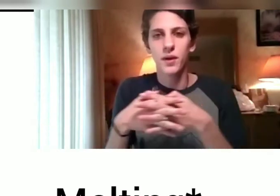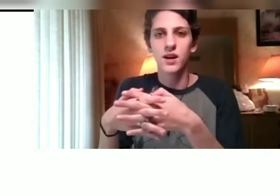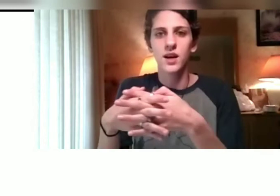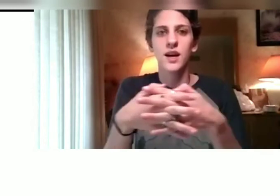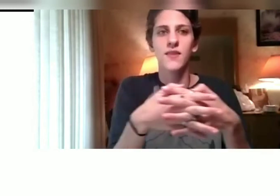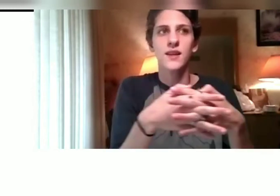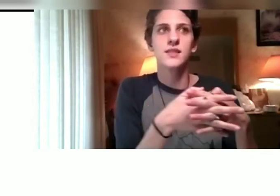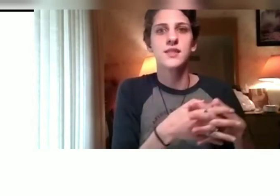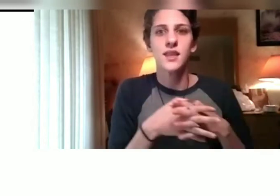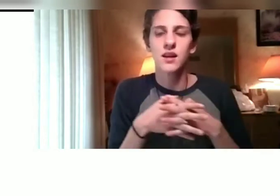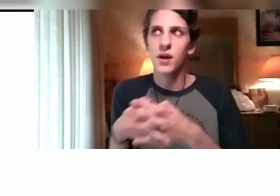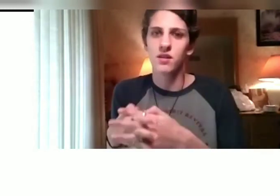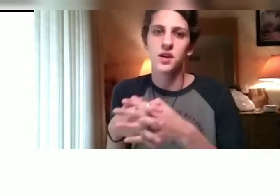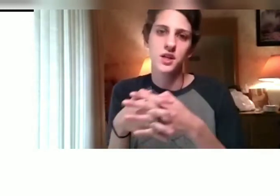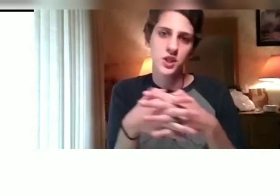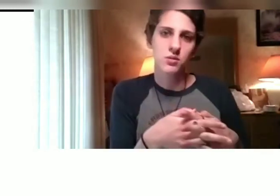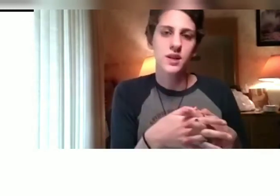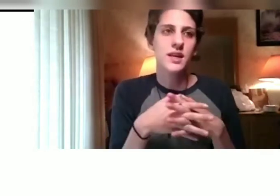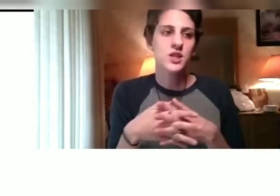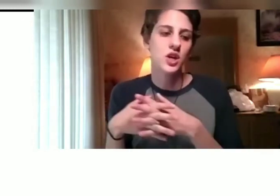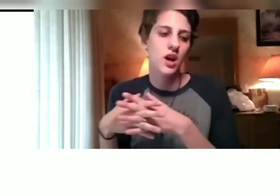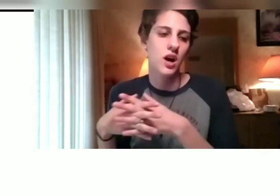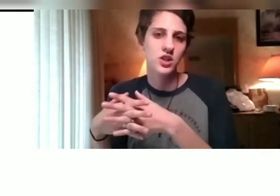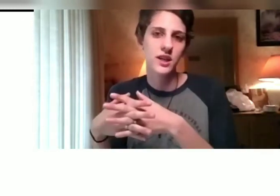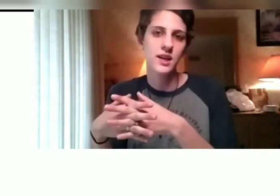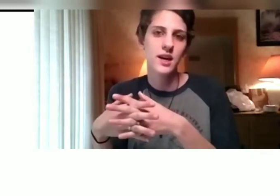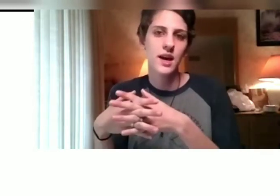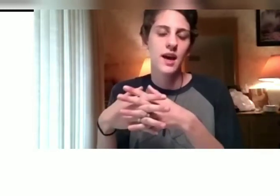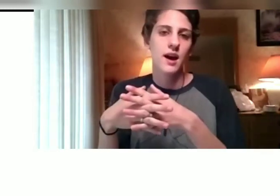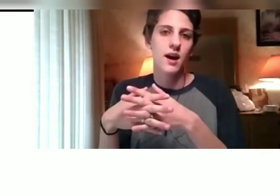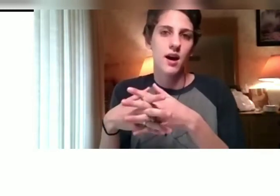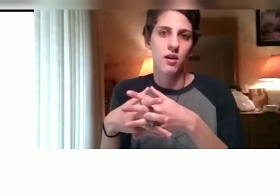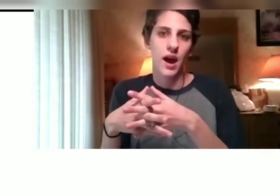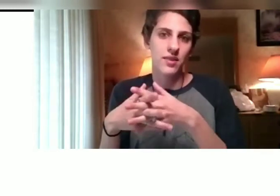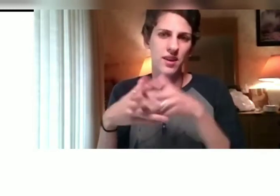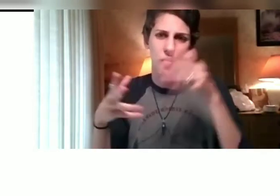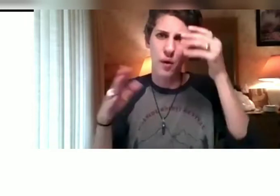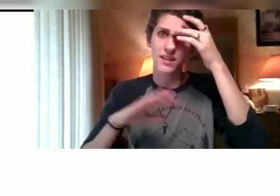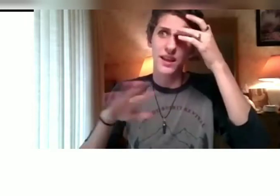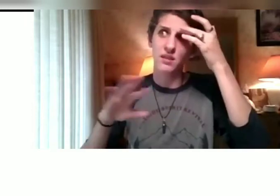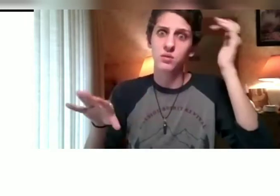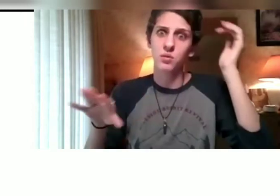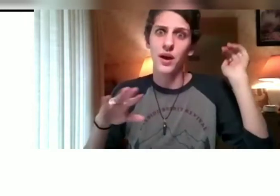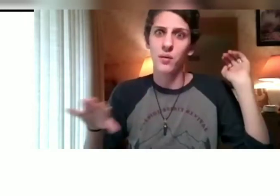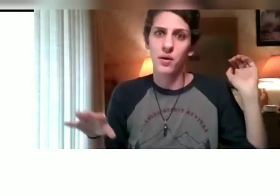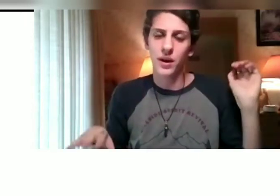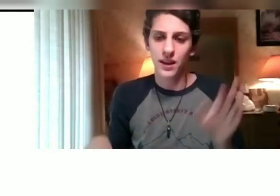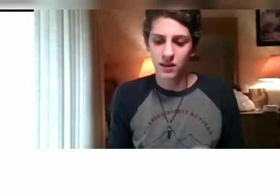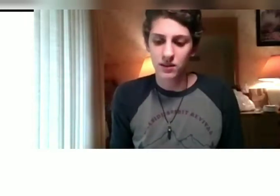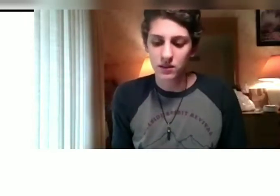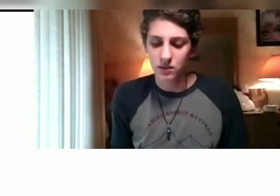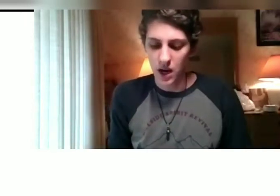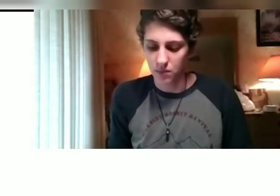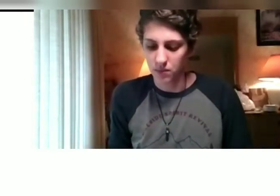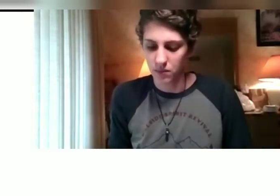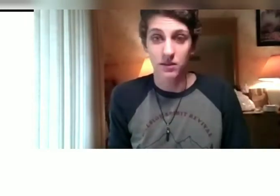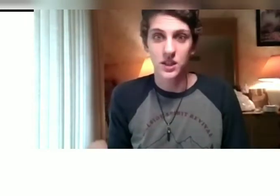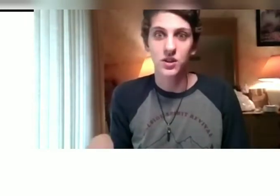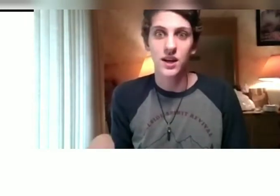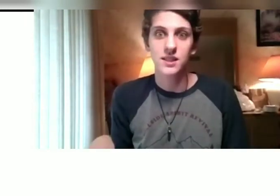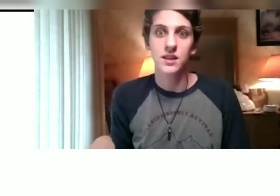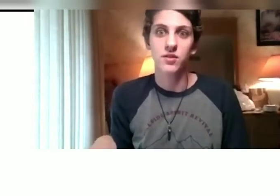America, and that's the sign that America chose. Each country, I think way later, way later, I'll